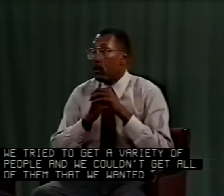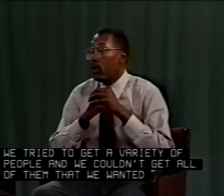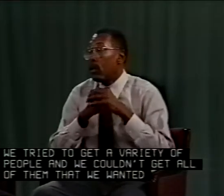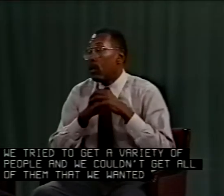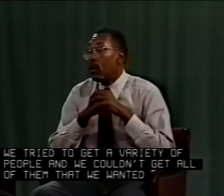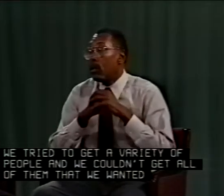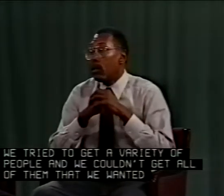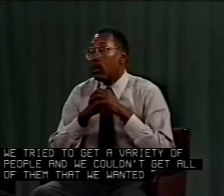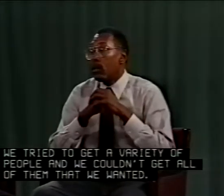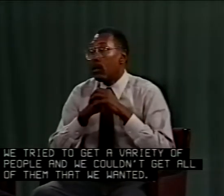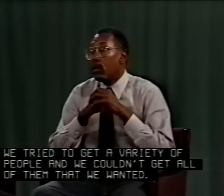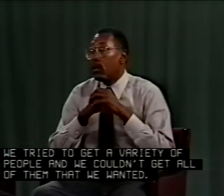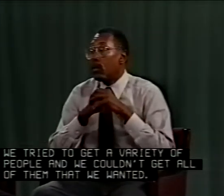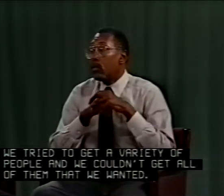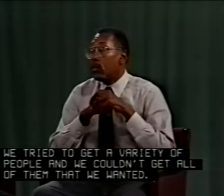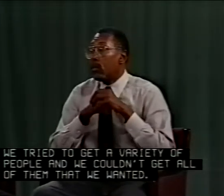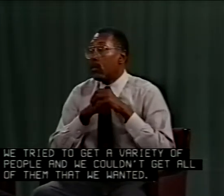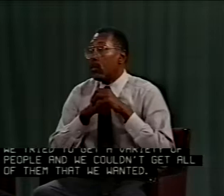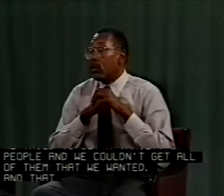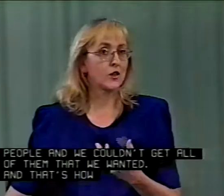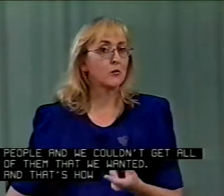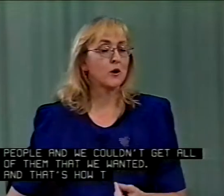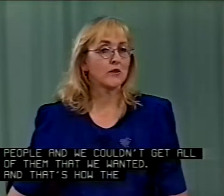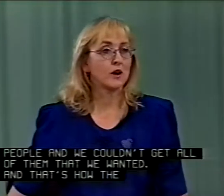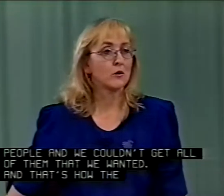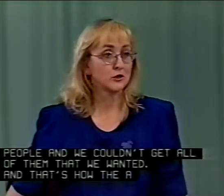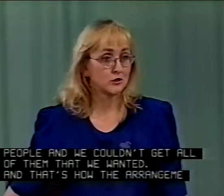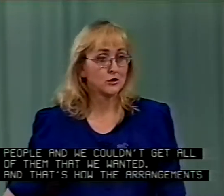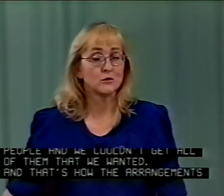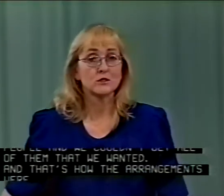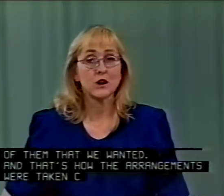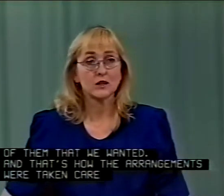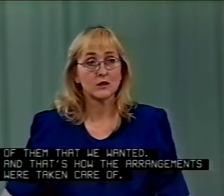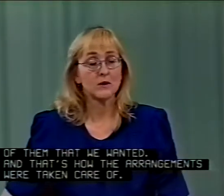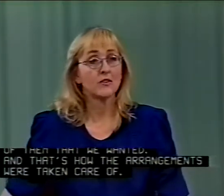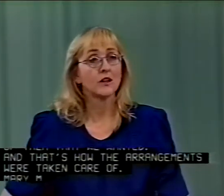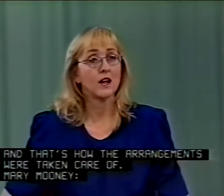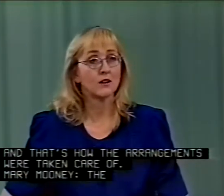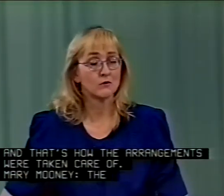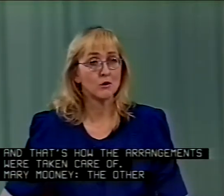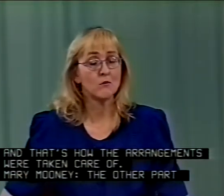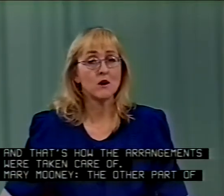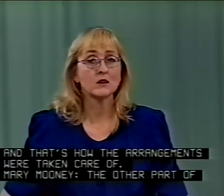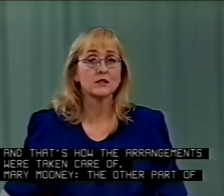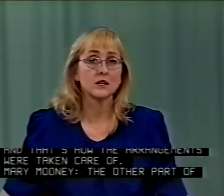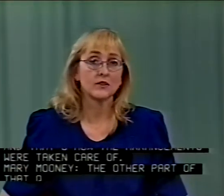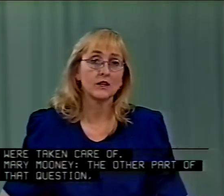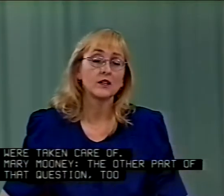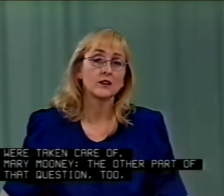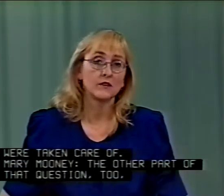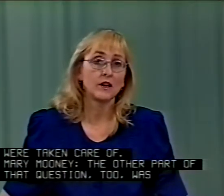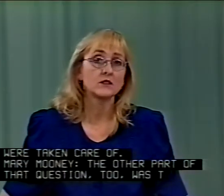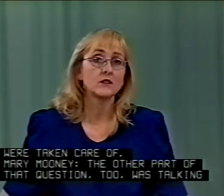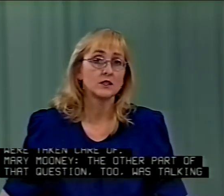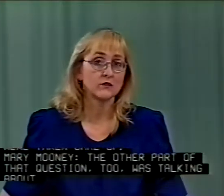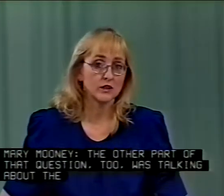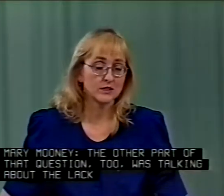And that's how the arrangements were taken care of. And I think the other part of that question, too, was talking about the lack of role models. And I think, again, that that's a very